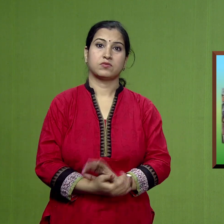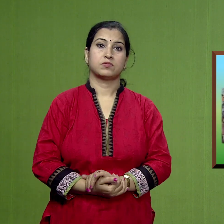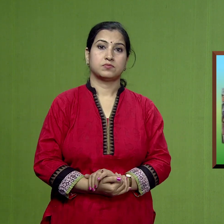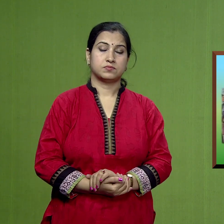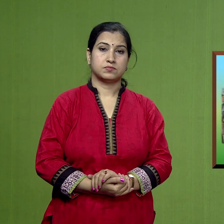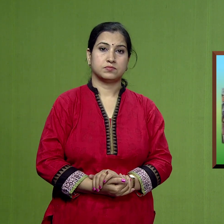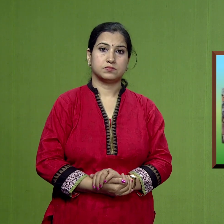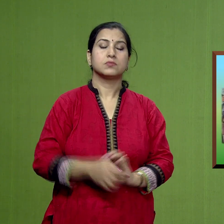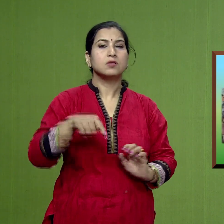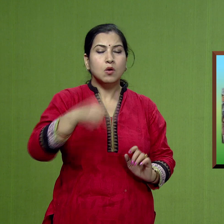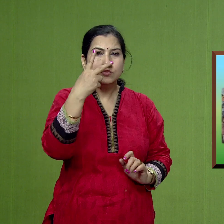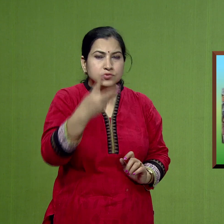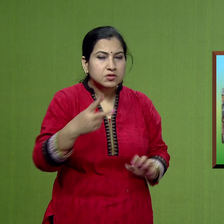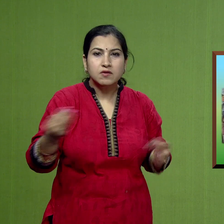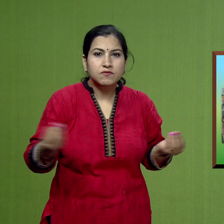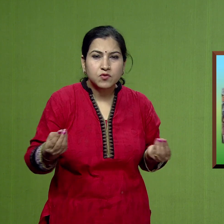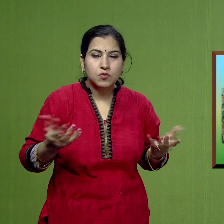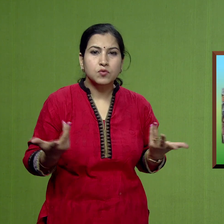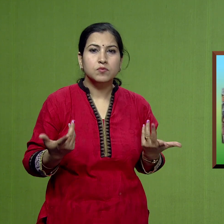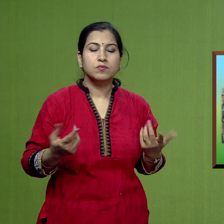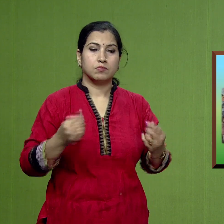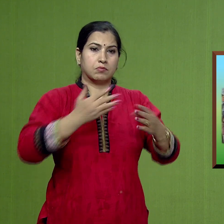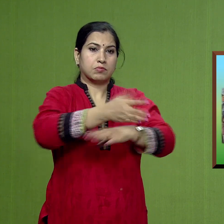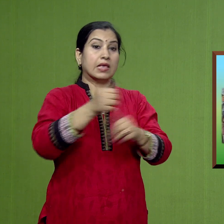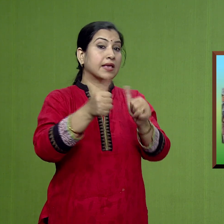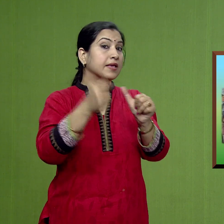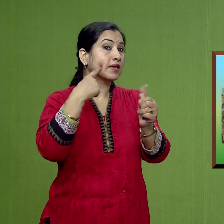Let us now see some effects of the air pollution.